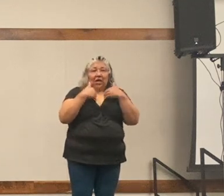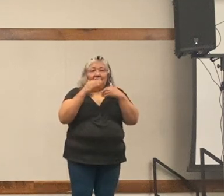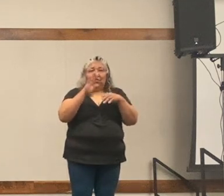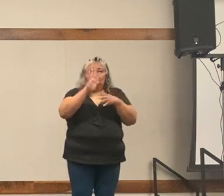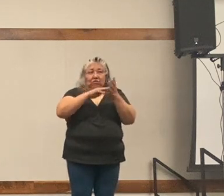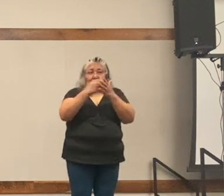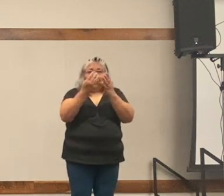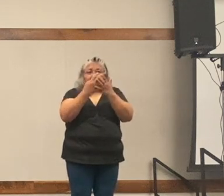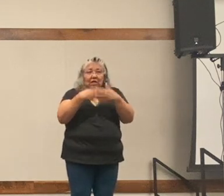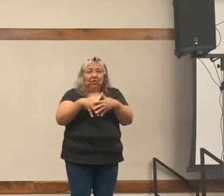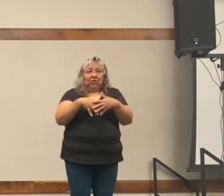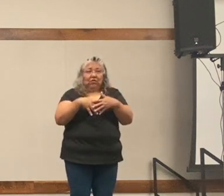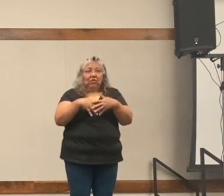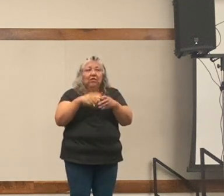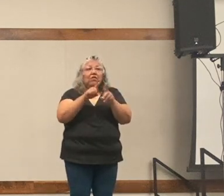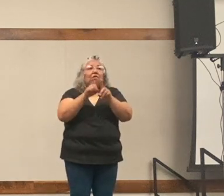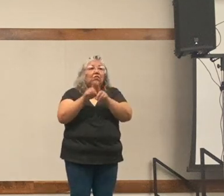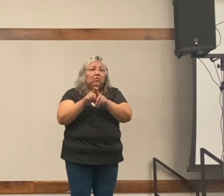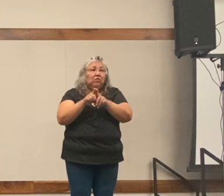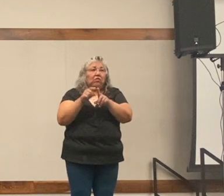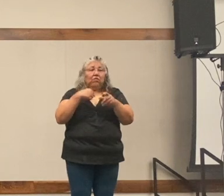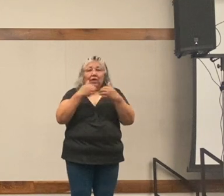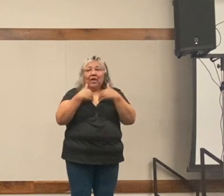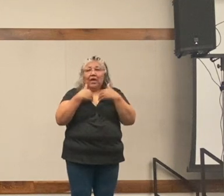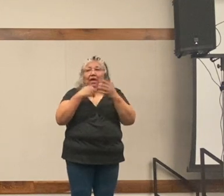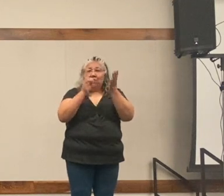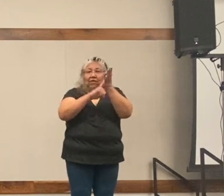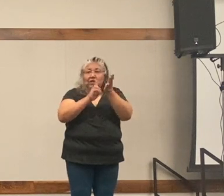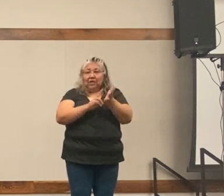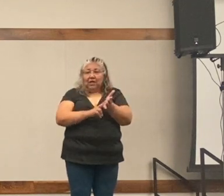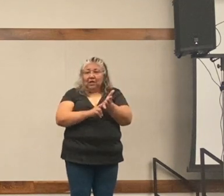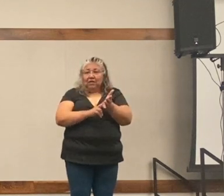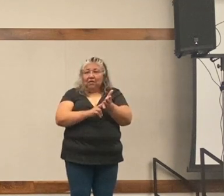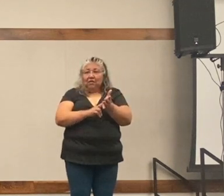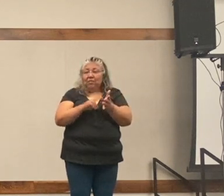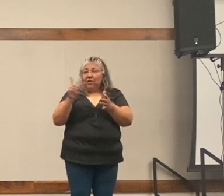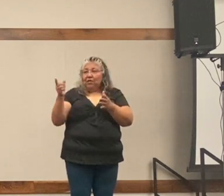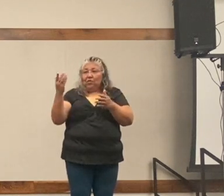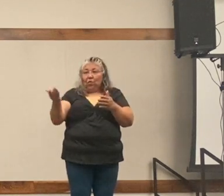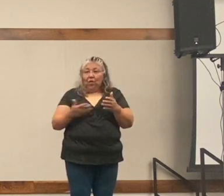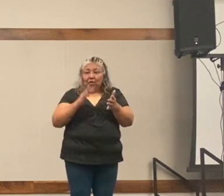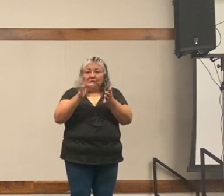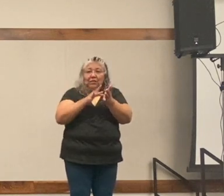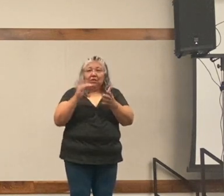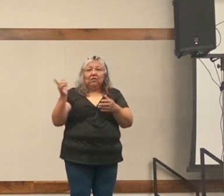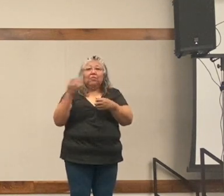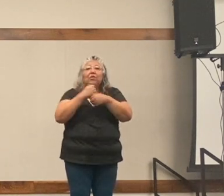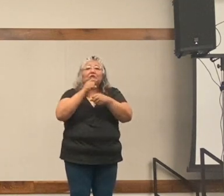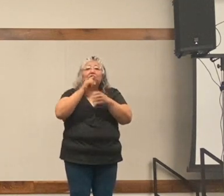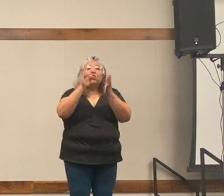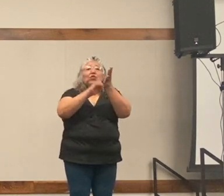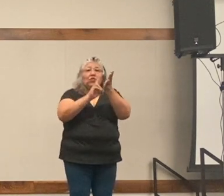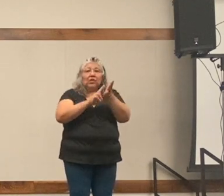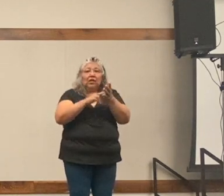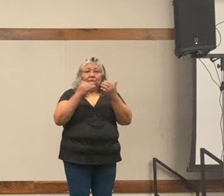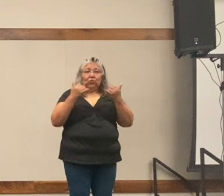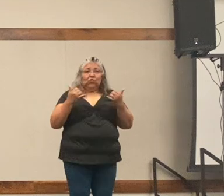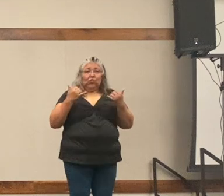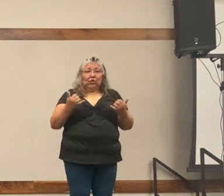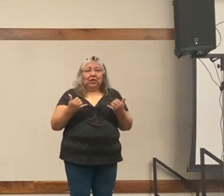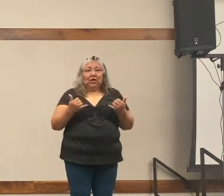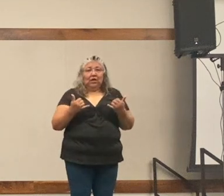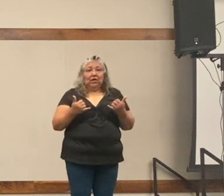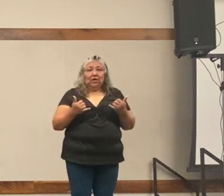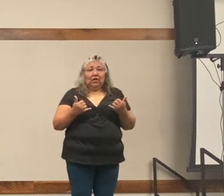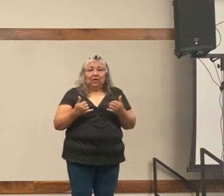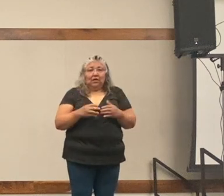your calendar. And also, we have a sign up right over here at the Welcome Center, so make sure that you sign up today, all the